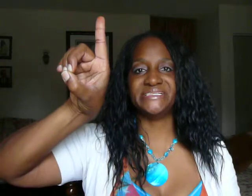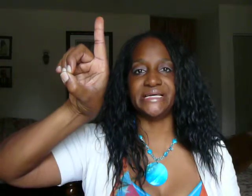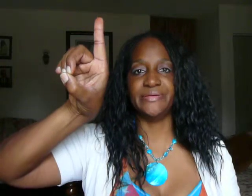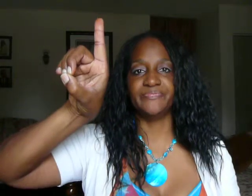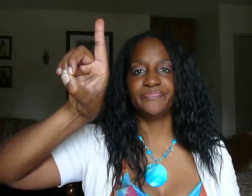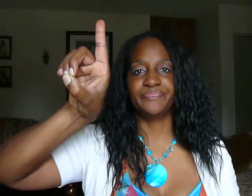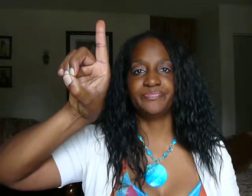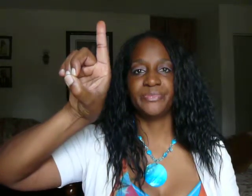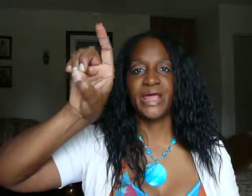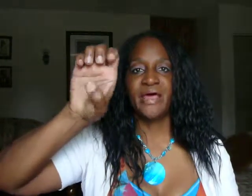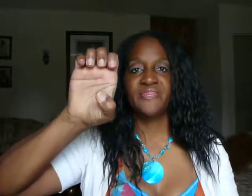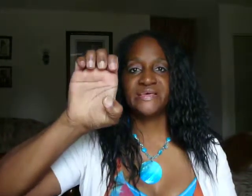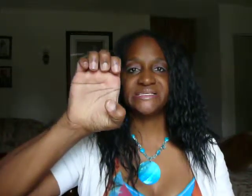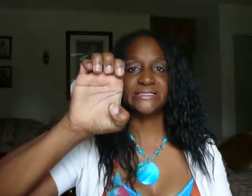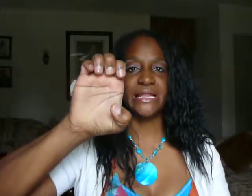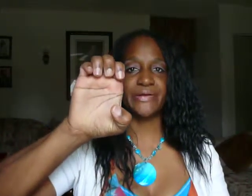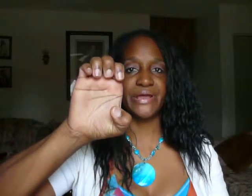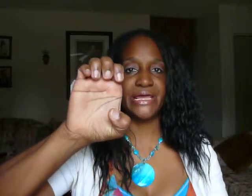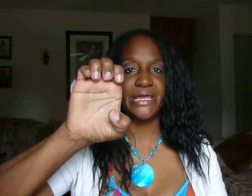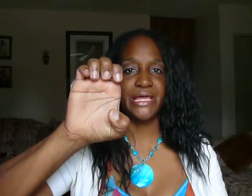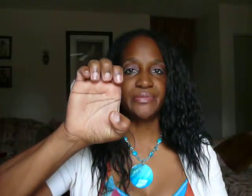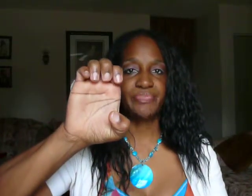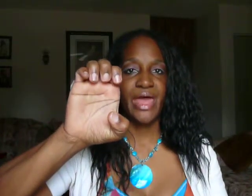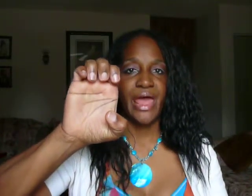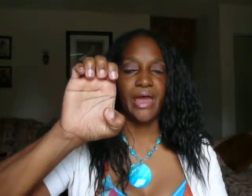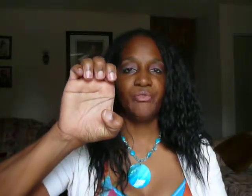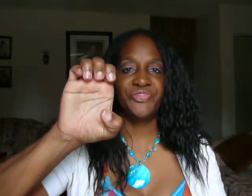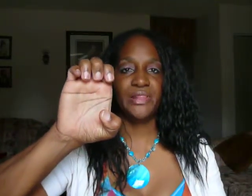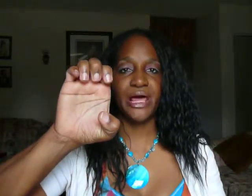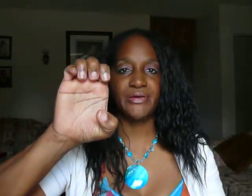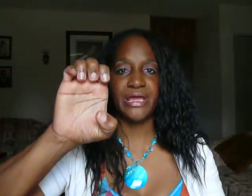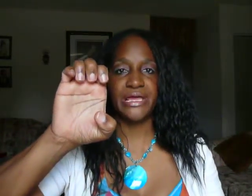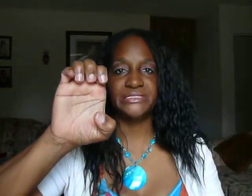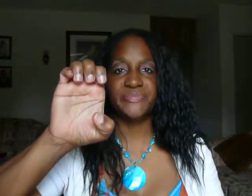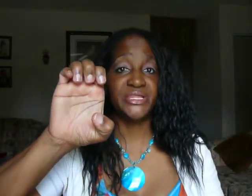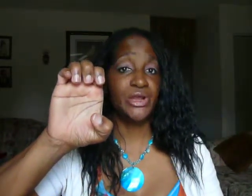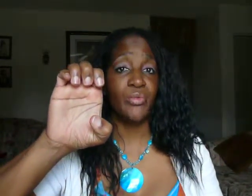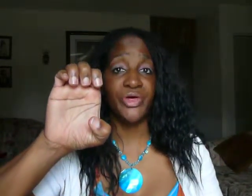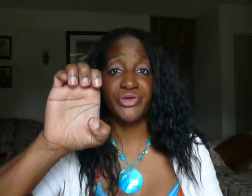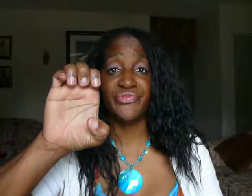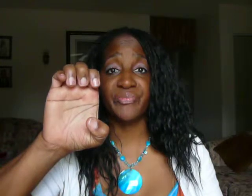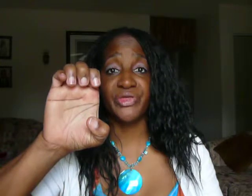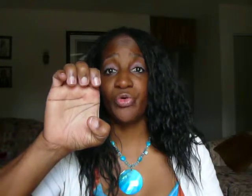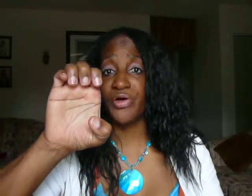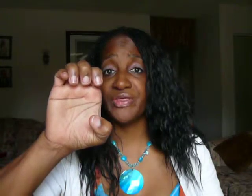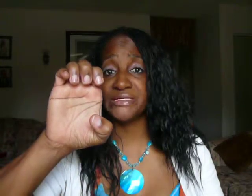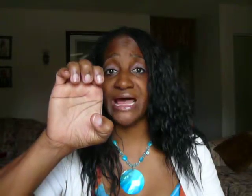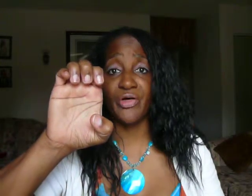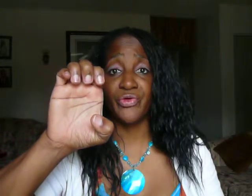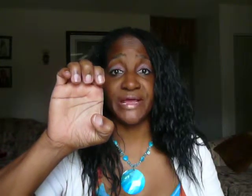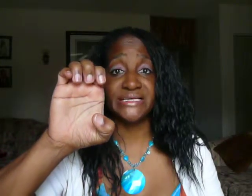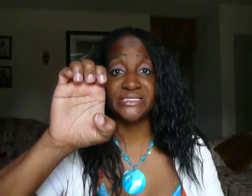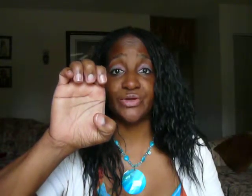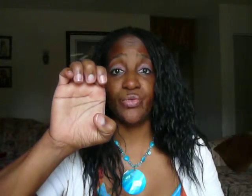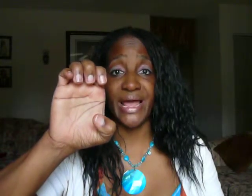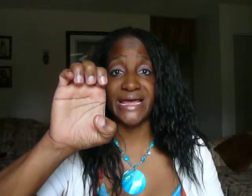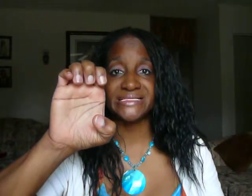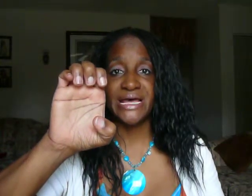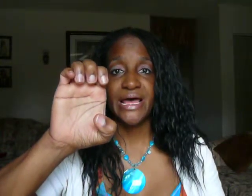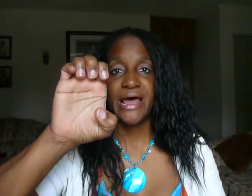D. This is the letter E, and with the letter E, depending on whether you're from the north or the south or the east or the west,